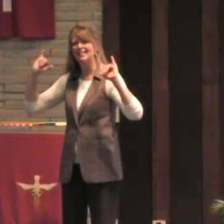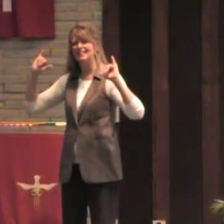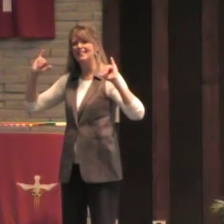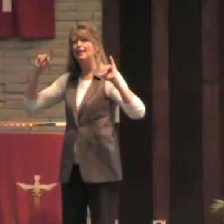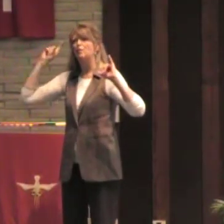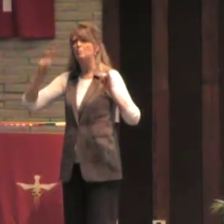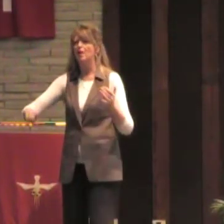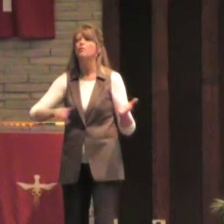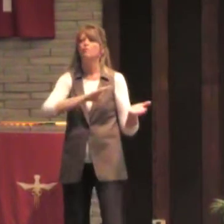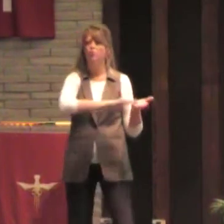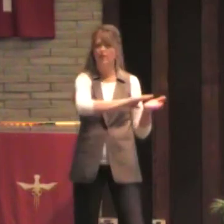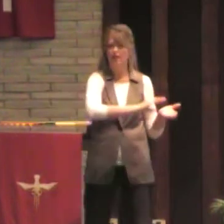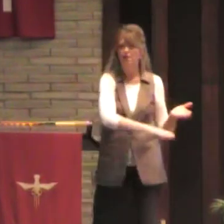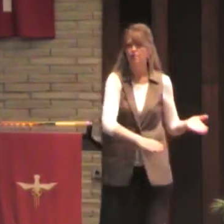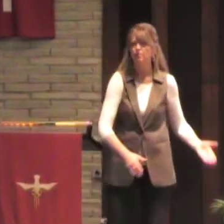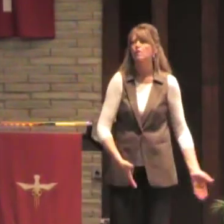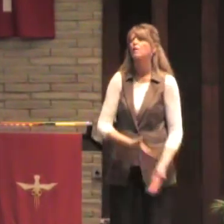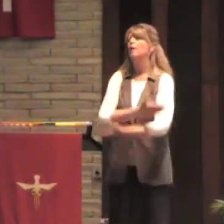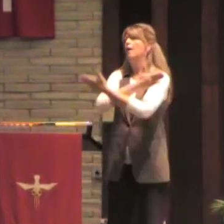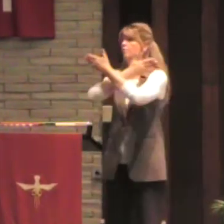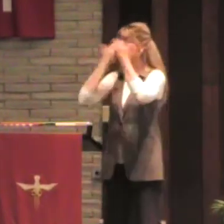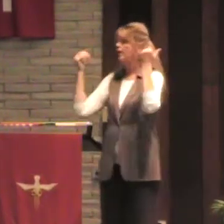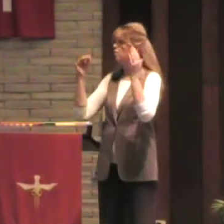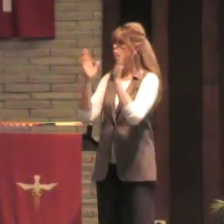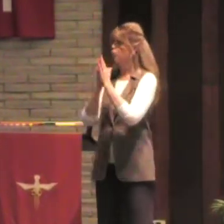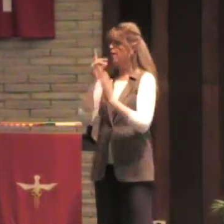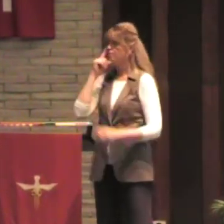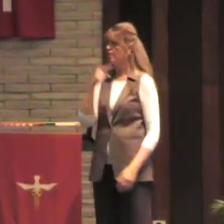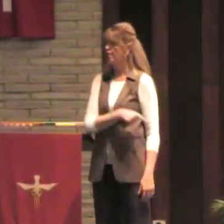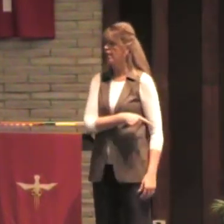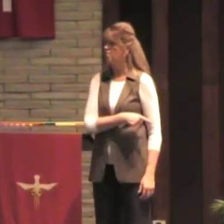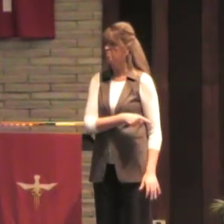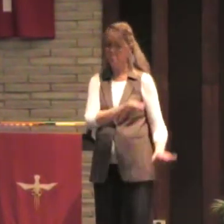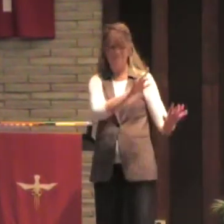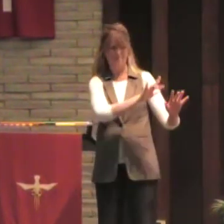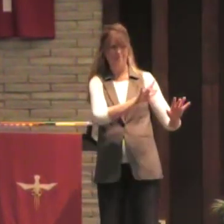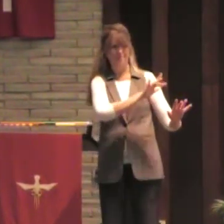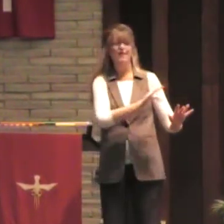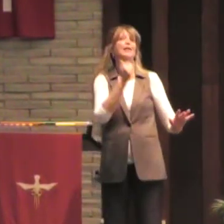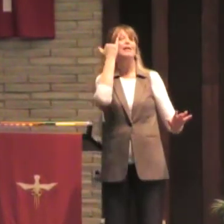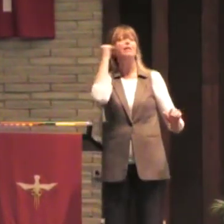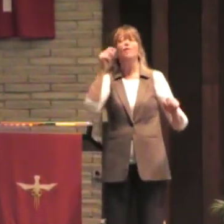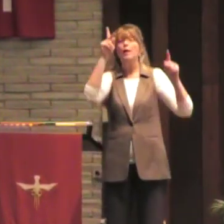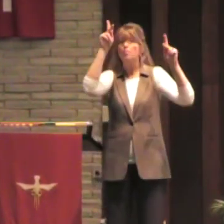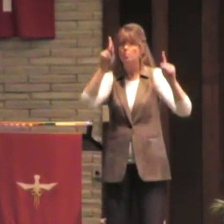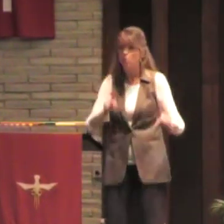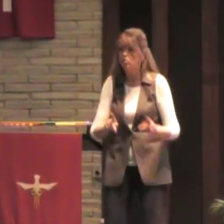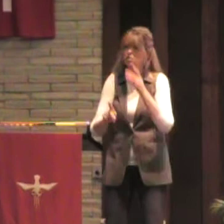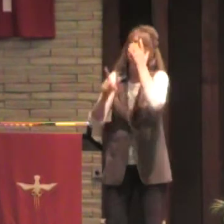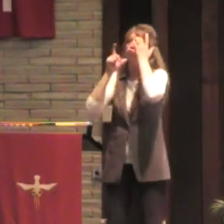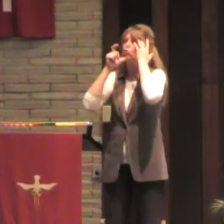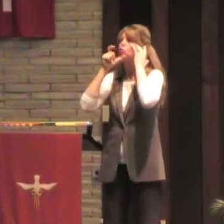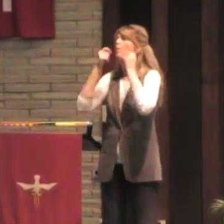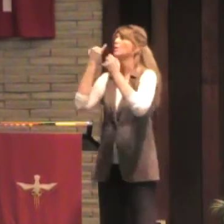ill inside. You've got to forgive and put it out of your mind and pray for them. Have mercy on